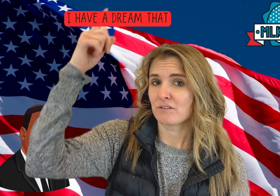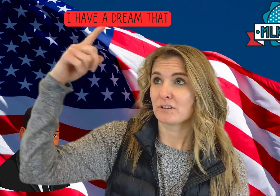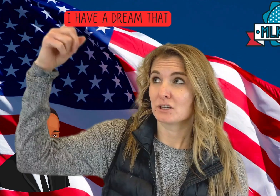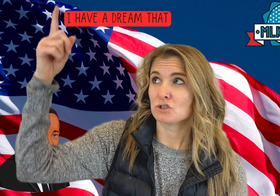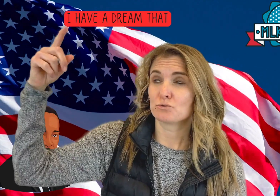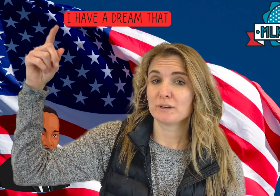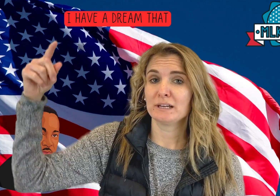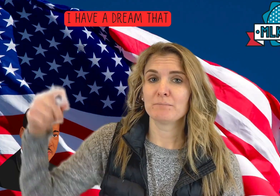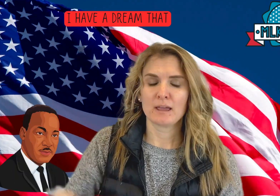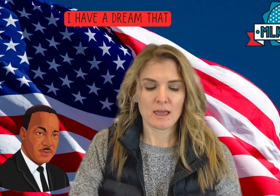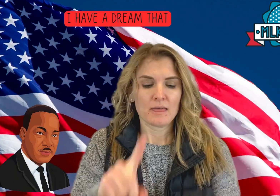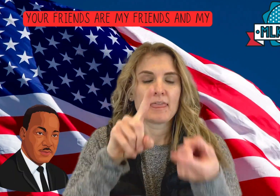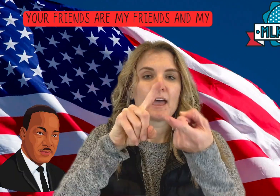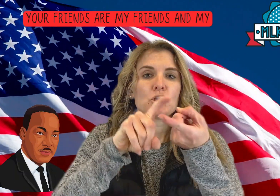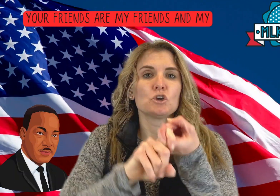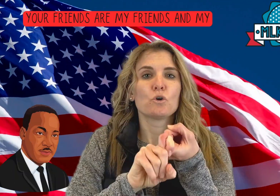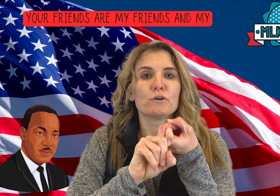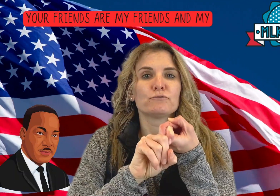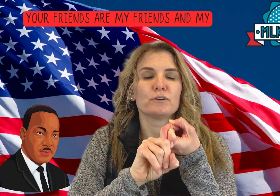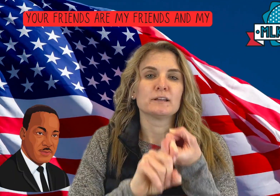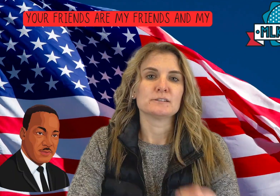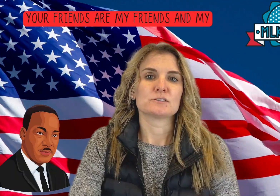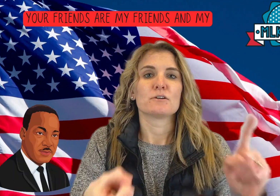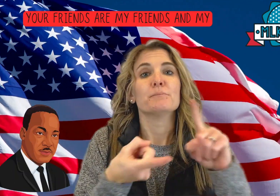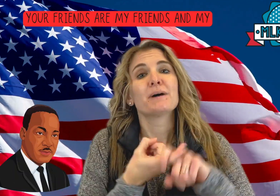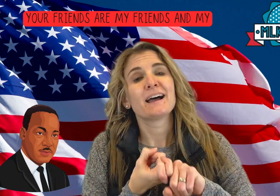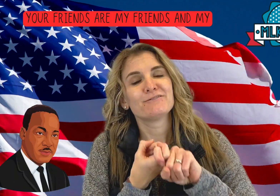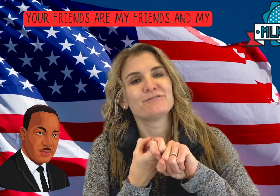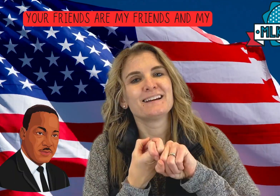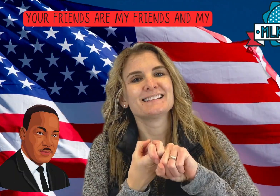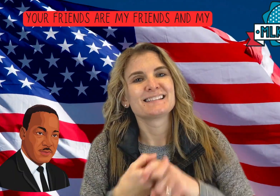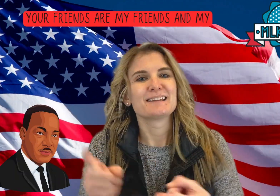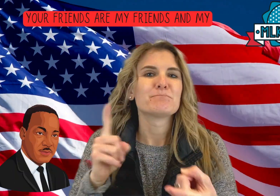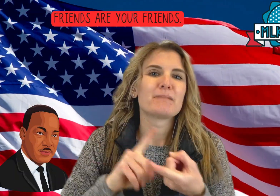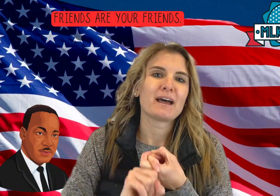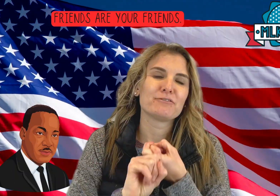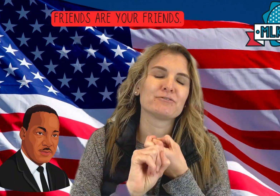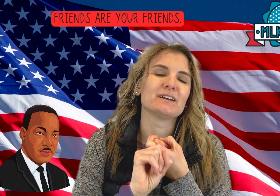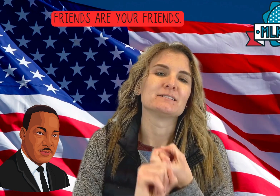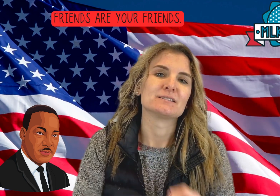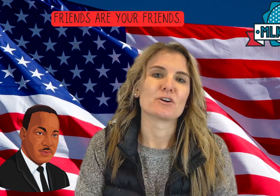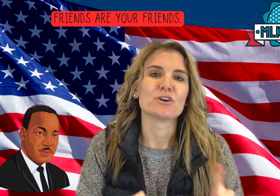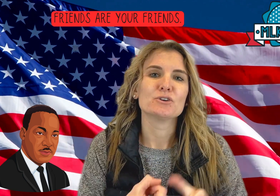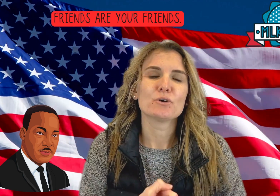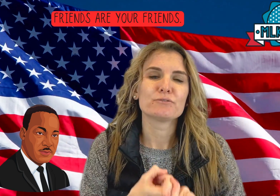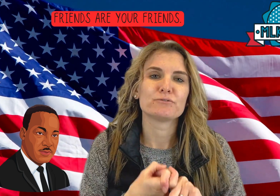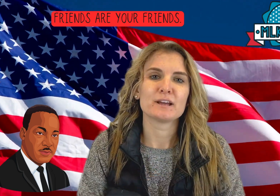a dream that your friends are my friends and my friends are your